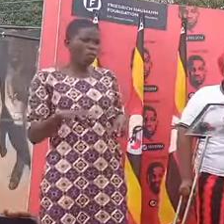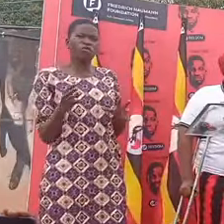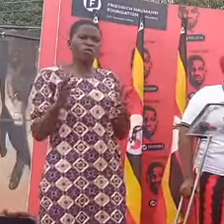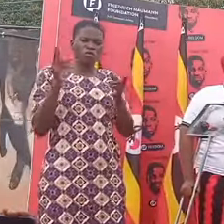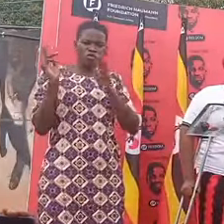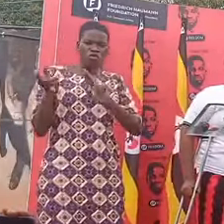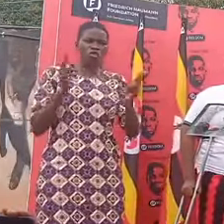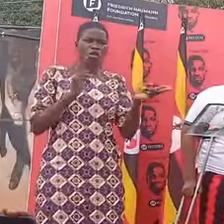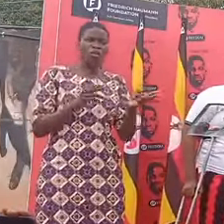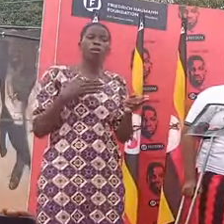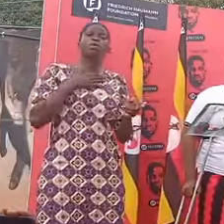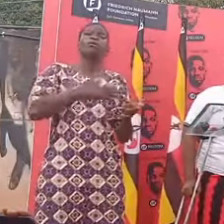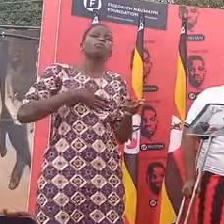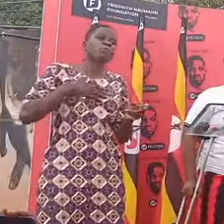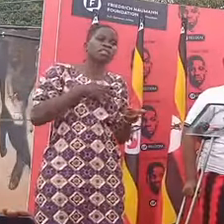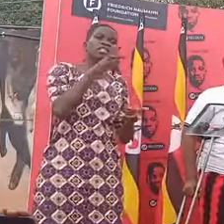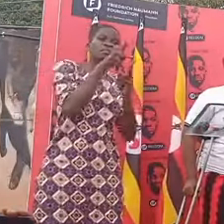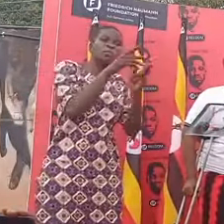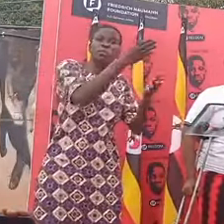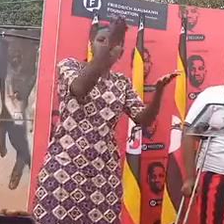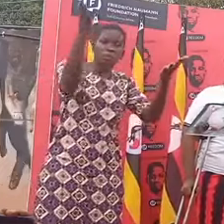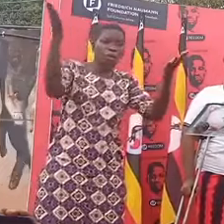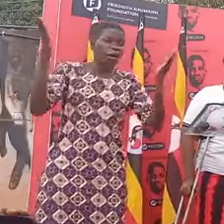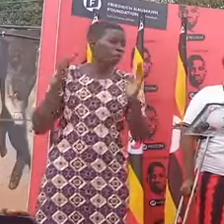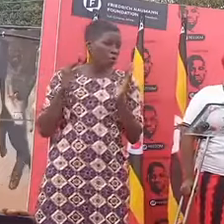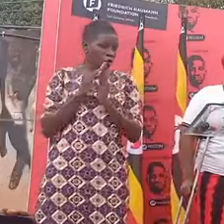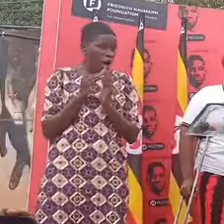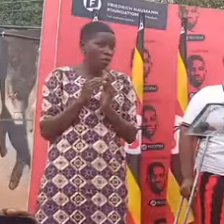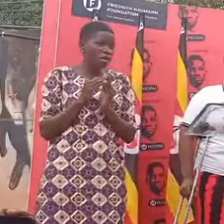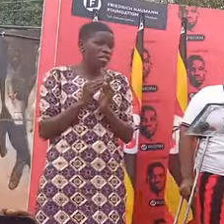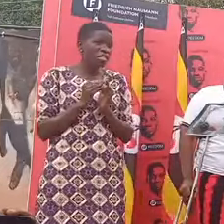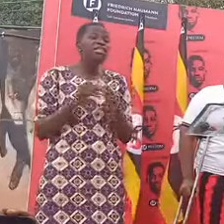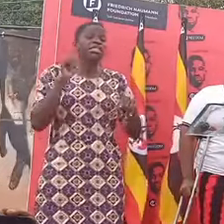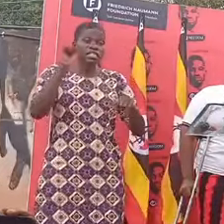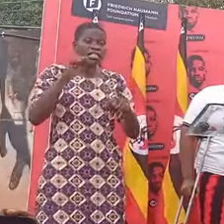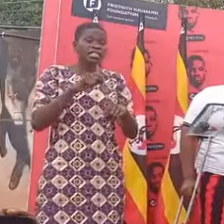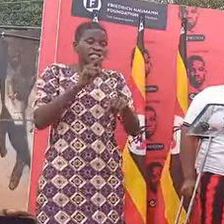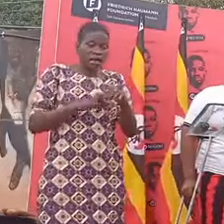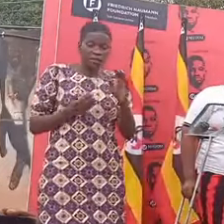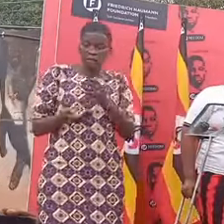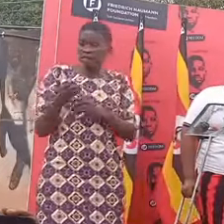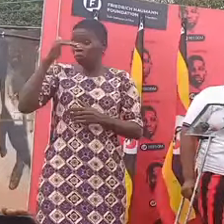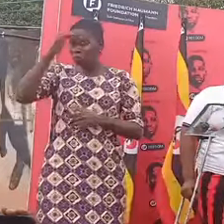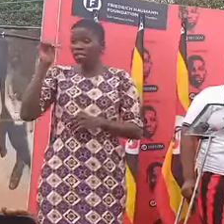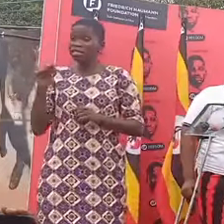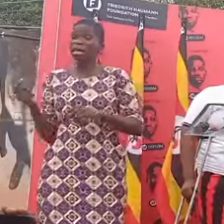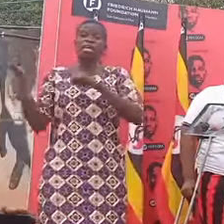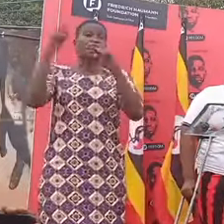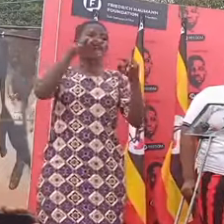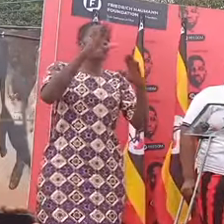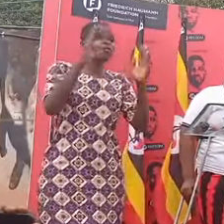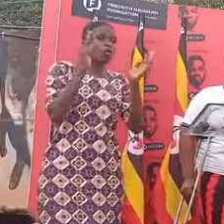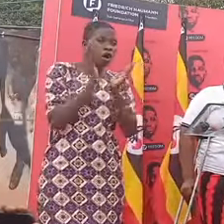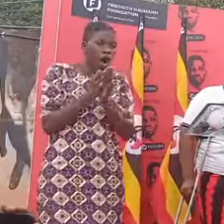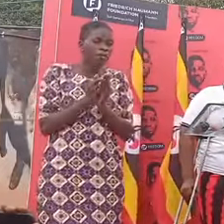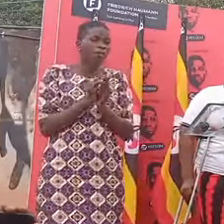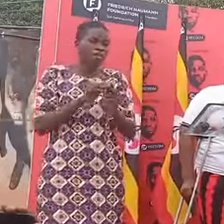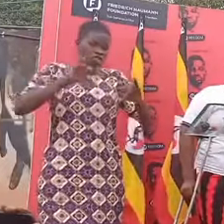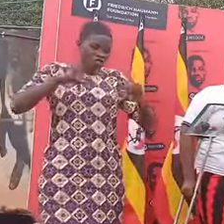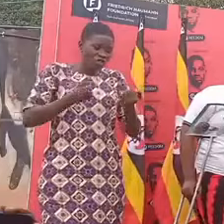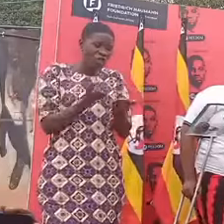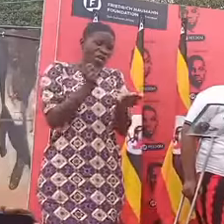eyo temweyibaala n'obakeera okumakya nga bakimanyi nti owagula Kyagulanyi senta bajja kulumbayo